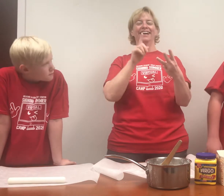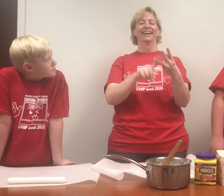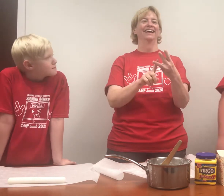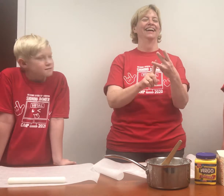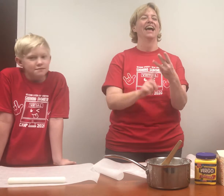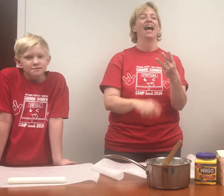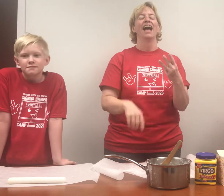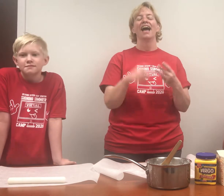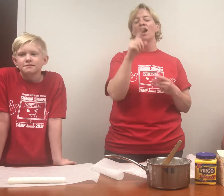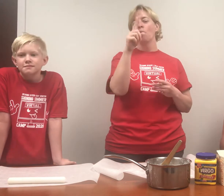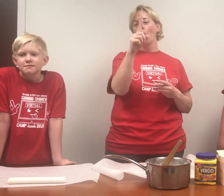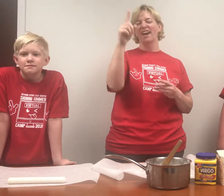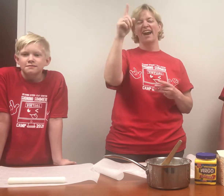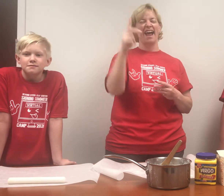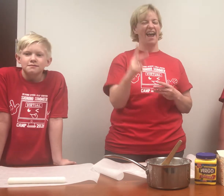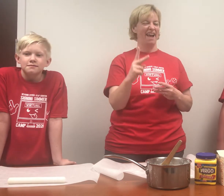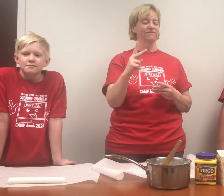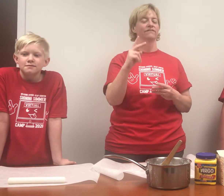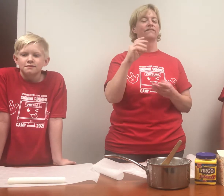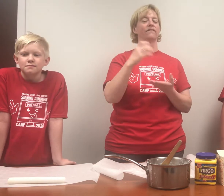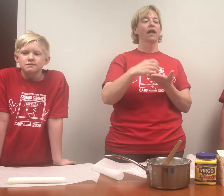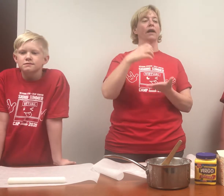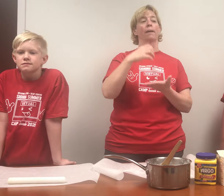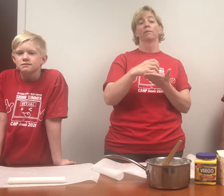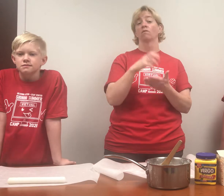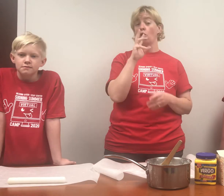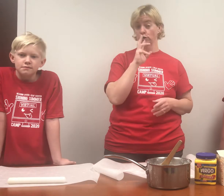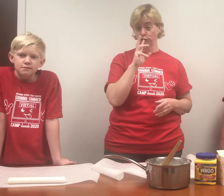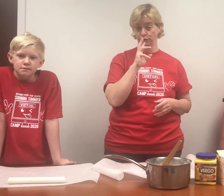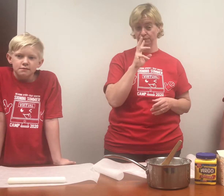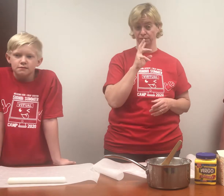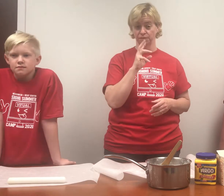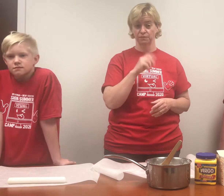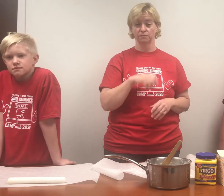sorry, and then 1.5 cups of water.